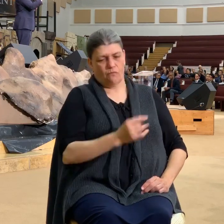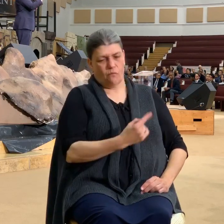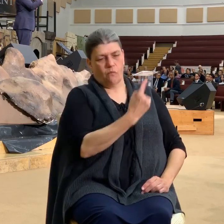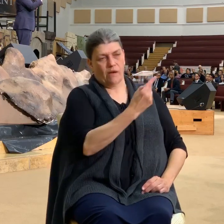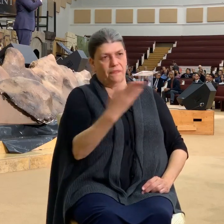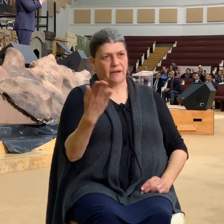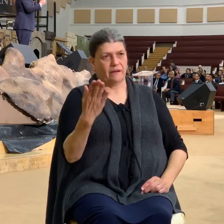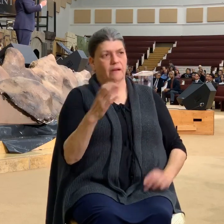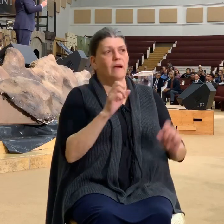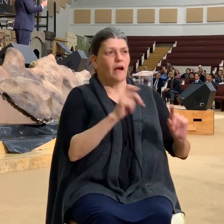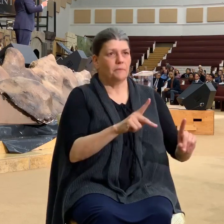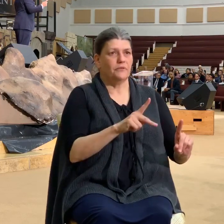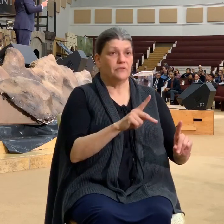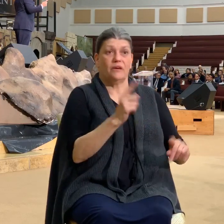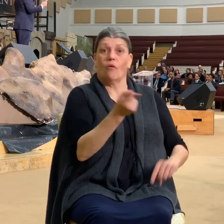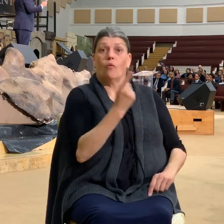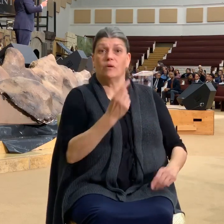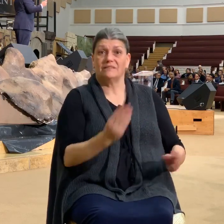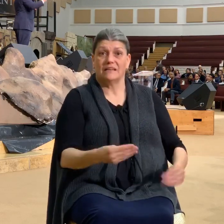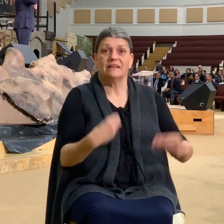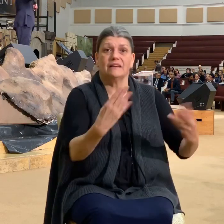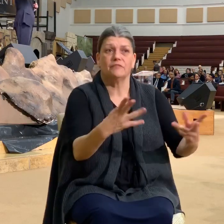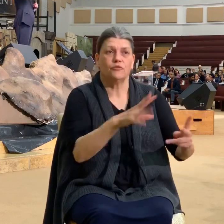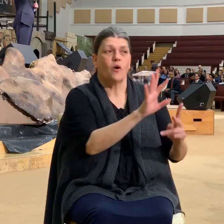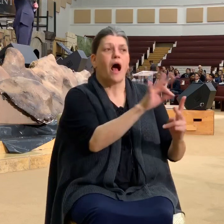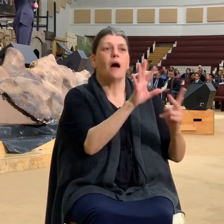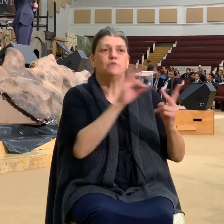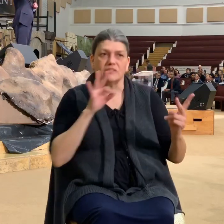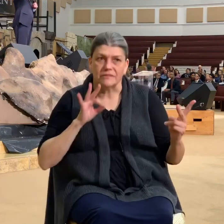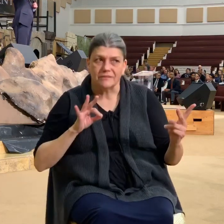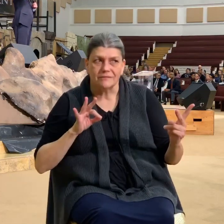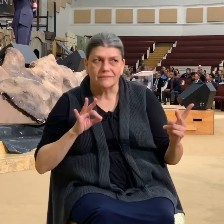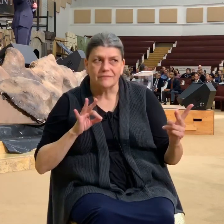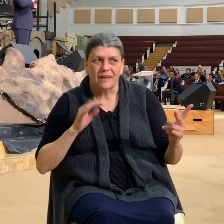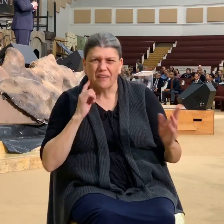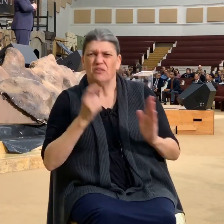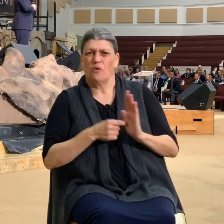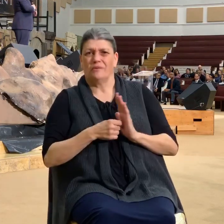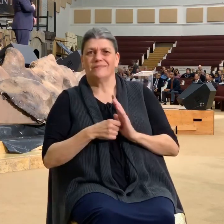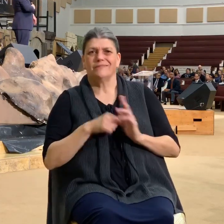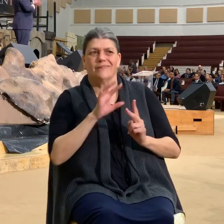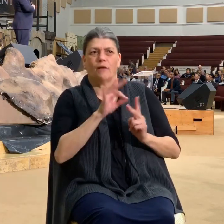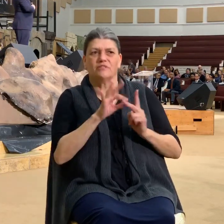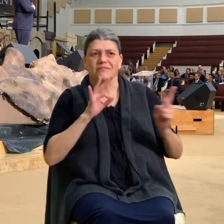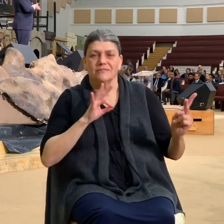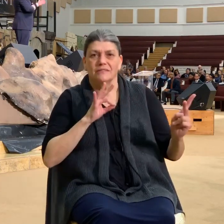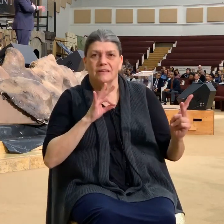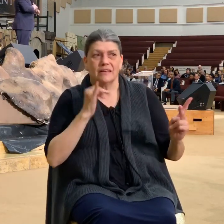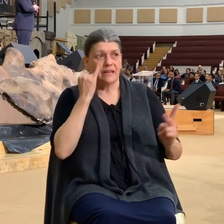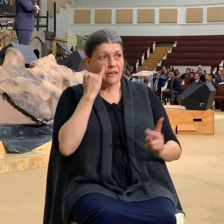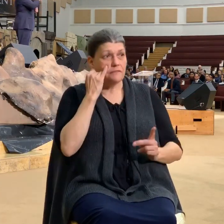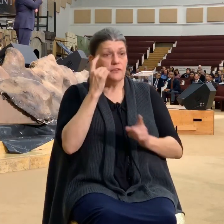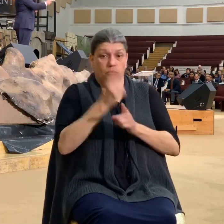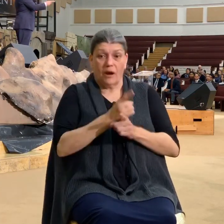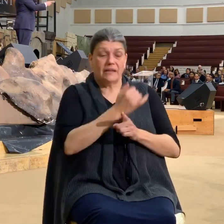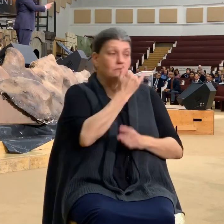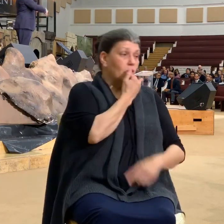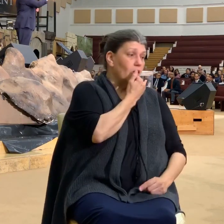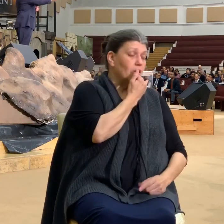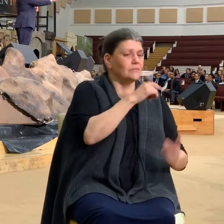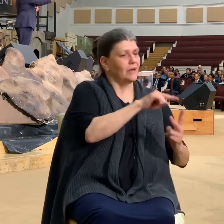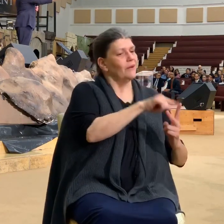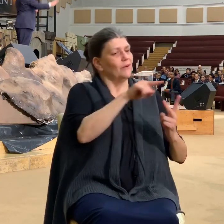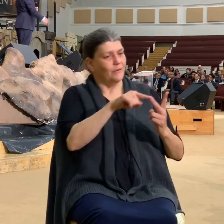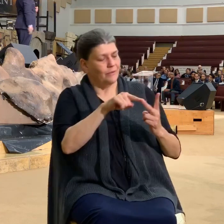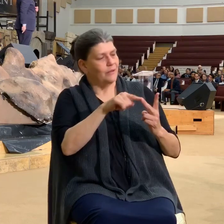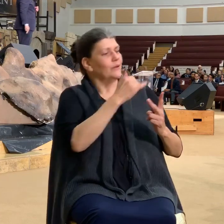It's always like options. Has anybody discussed me ever noticed that? It's like, if it was right and wrong, you would know what the right is.